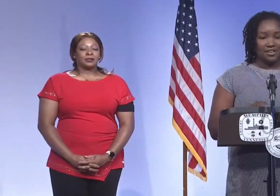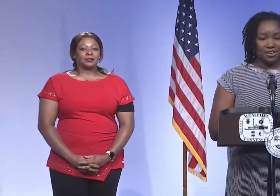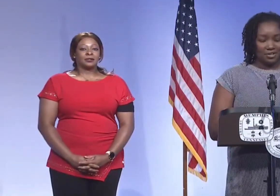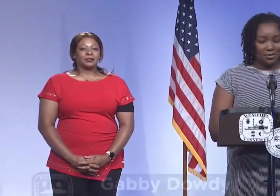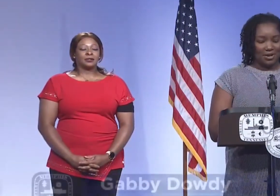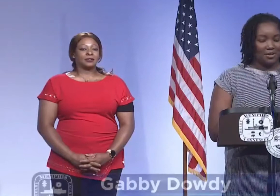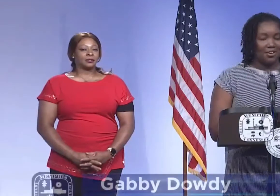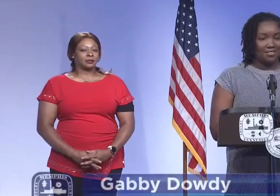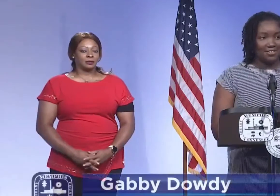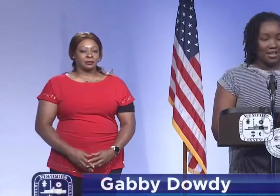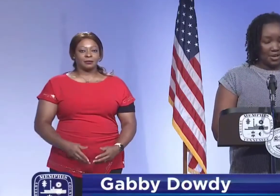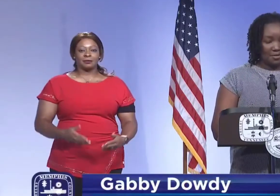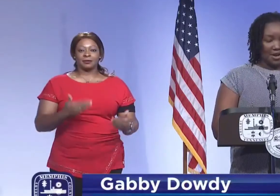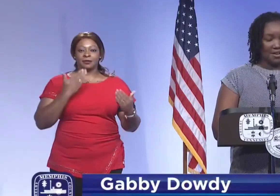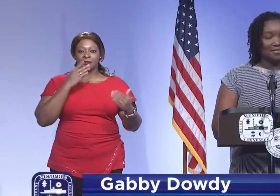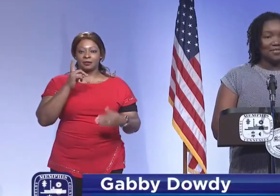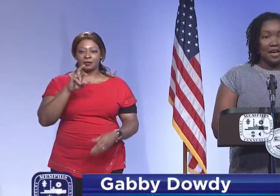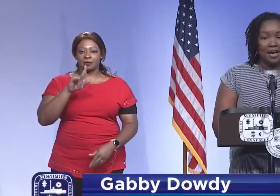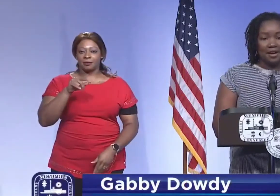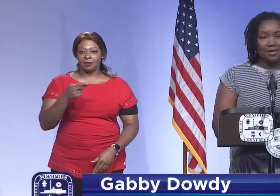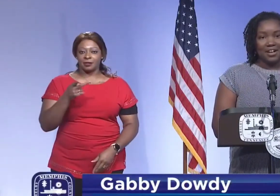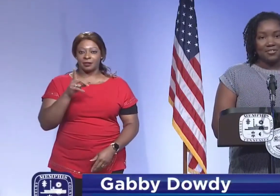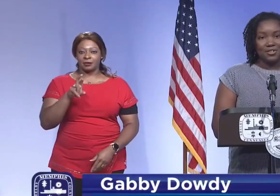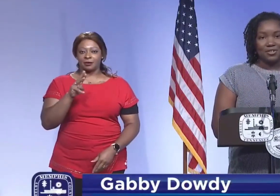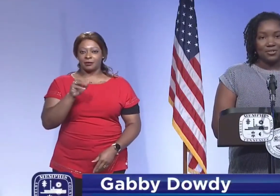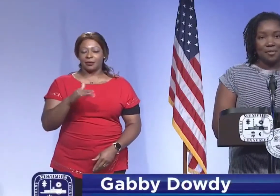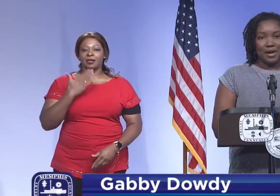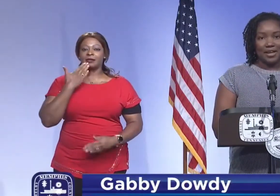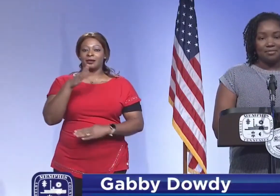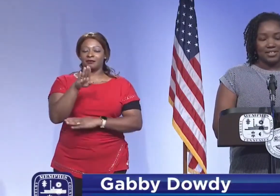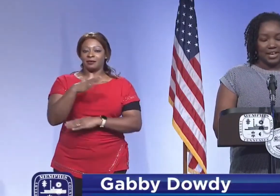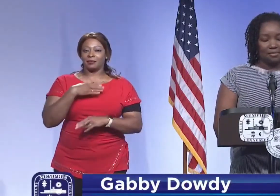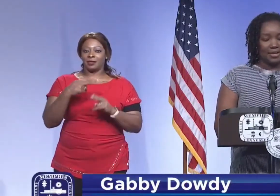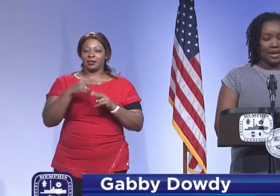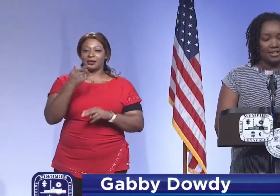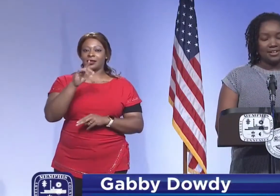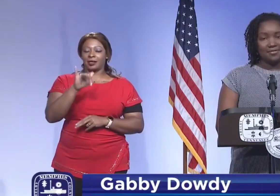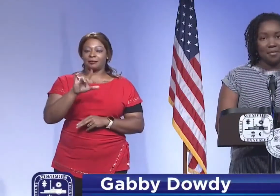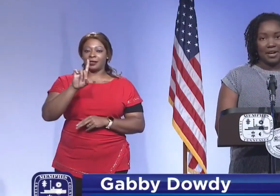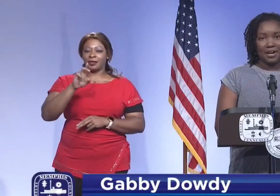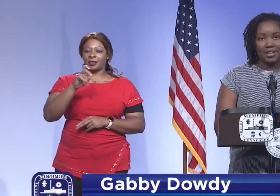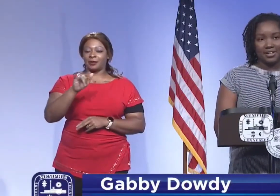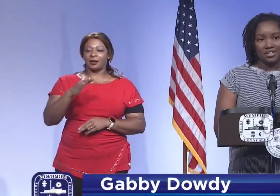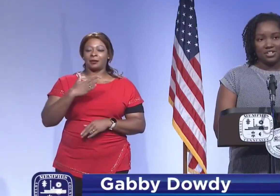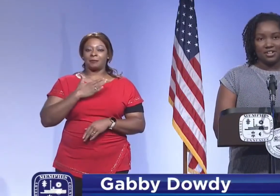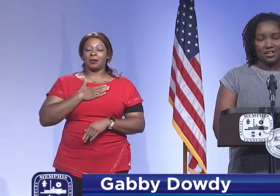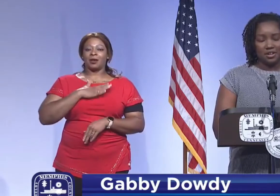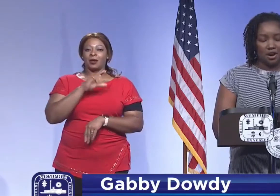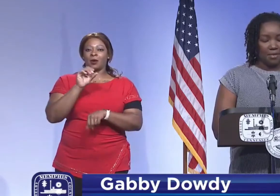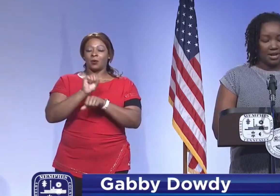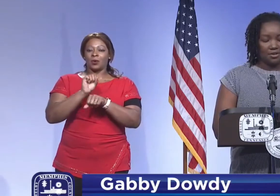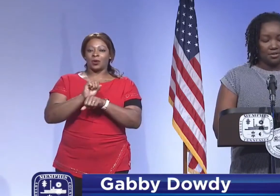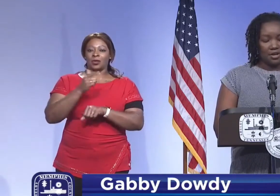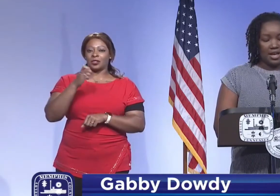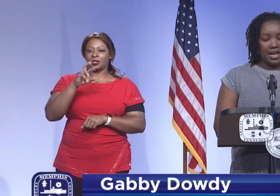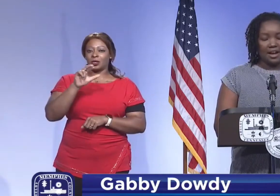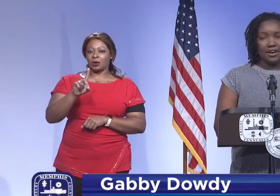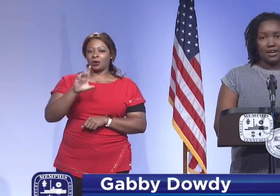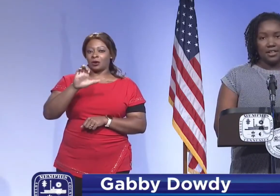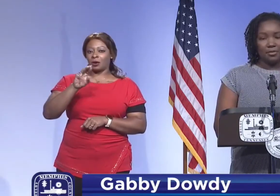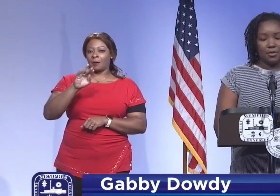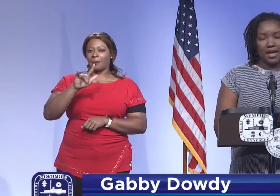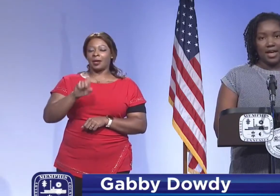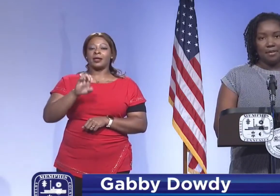Thank you, Dr. Randolph. Thank you, Mayor. Good afternoon. My name is Gabby Dowdy. My colleagues Geraldine Carmichael,